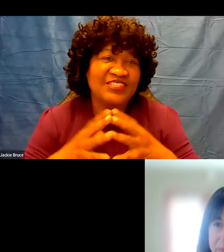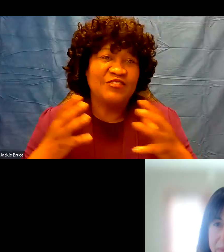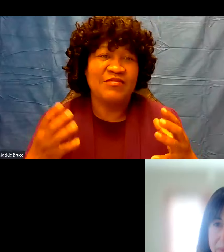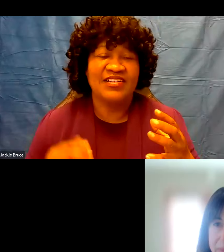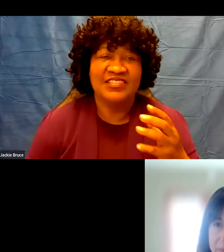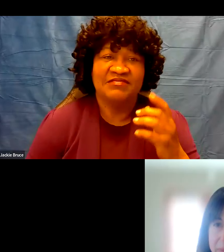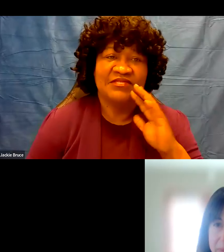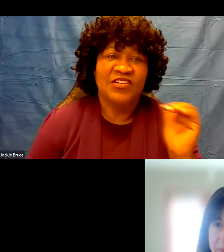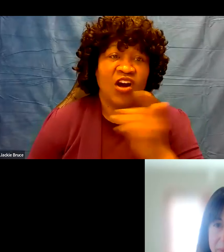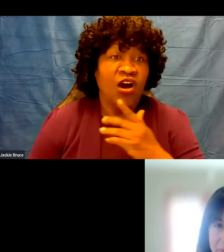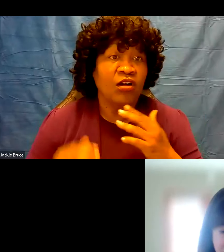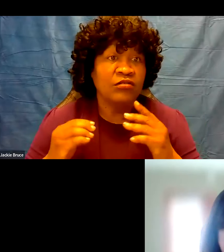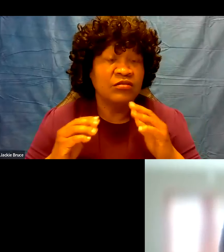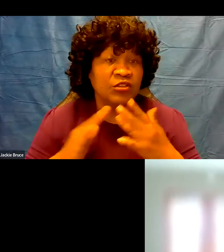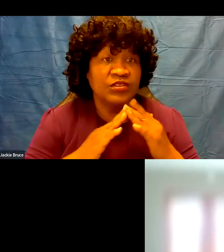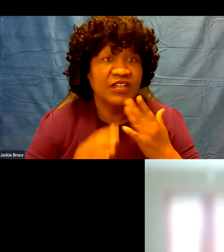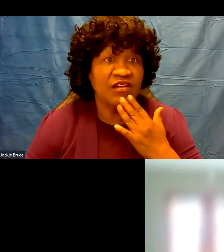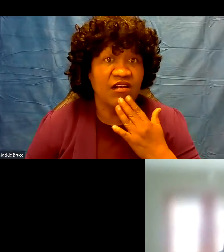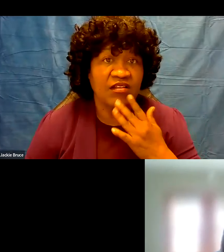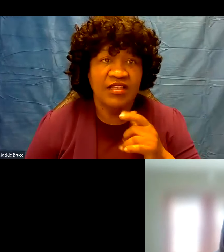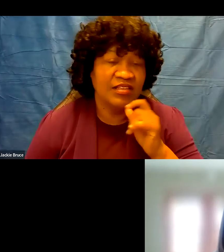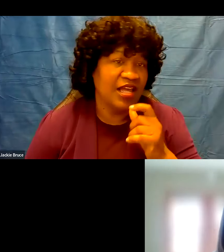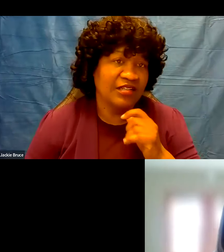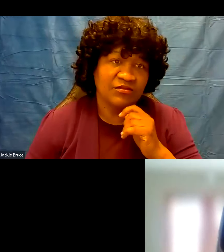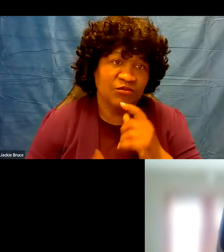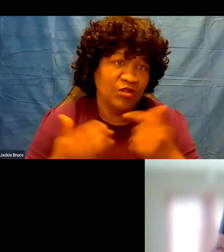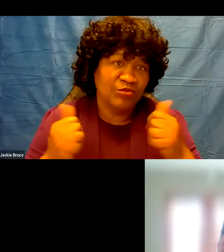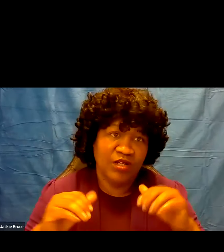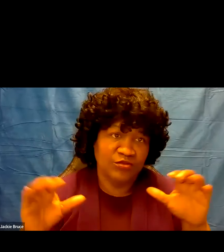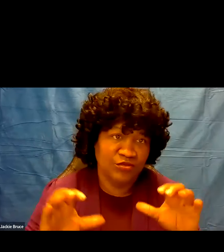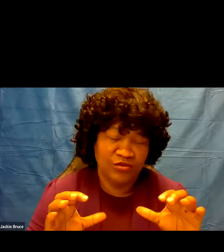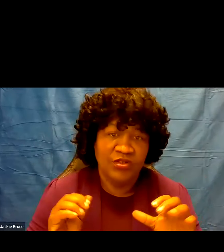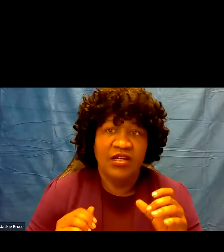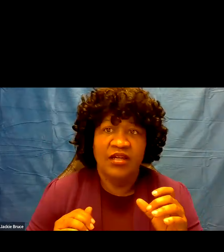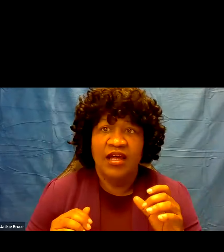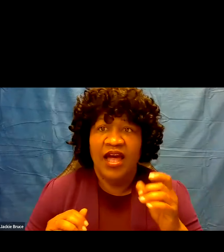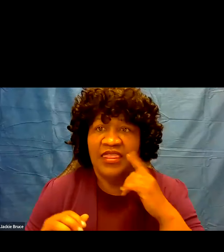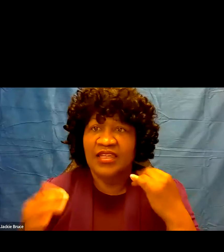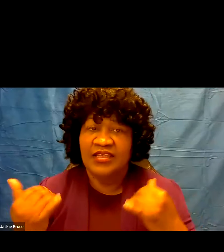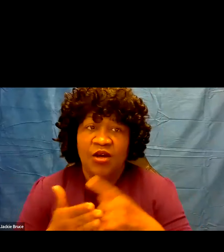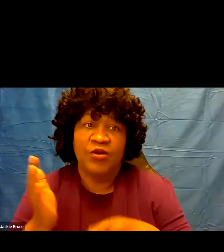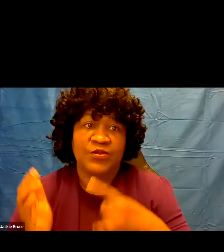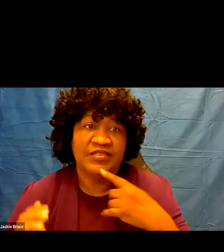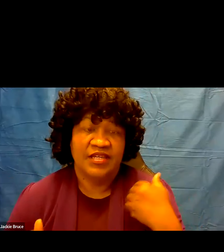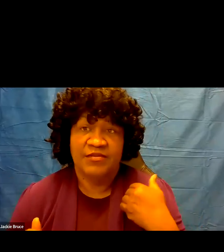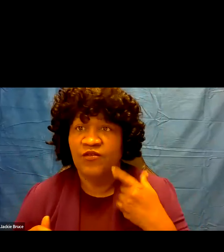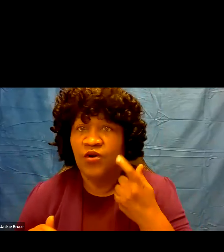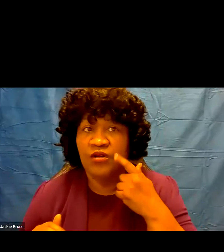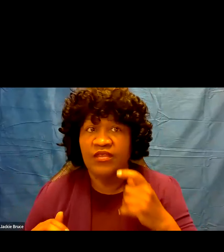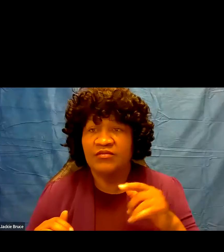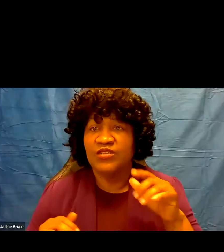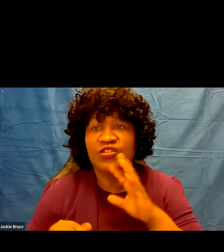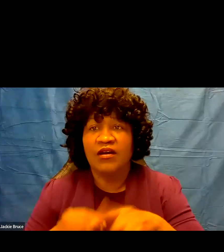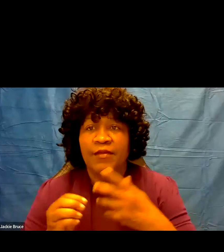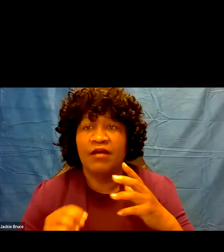all communities of color, because that's not what I'm trying to do. I think they will caution us when we said, you know, minorities